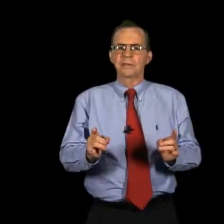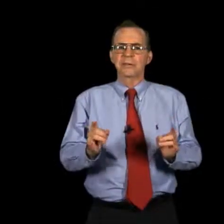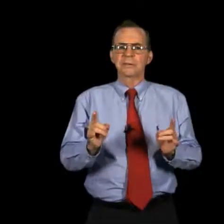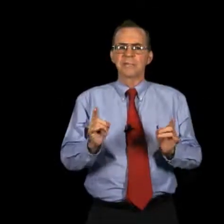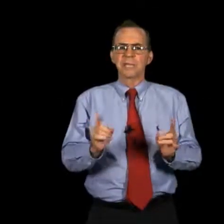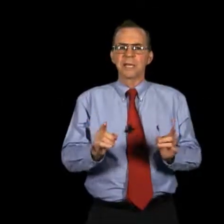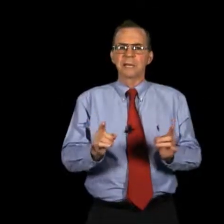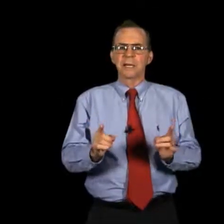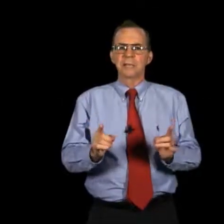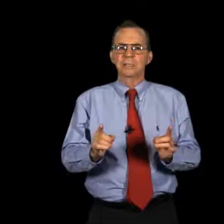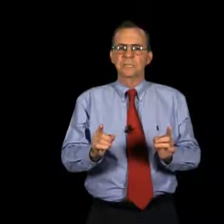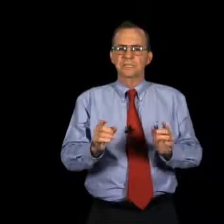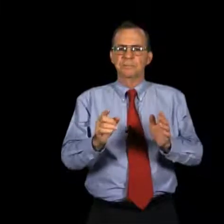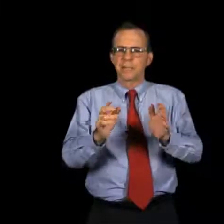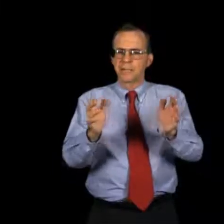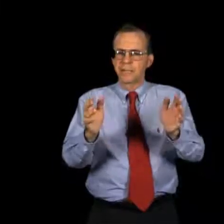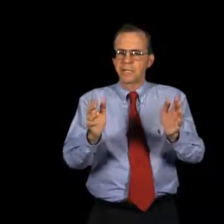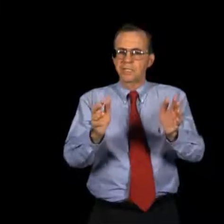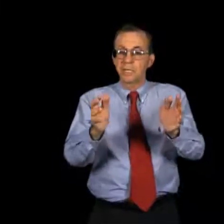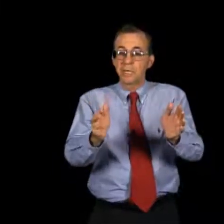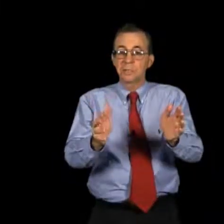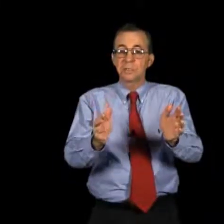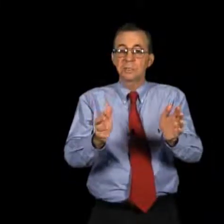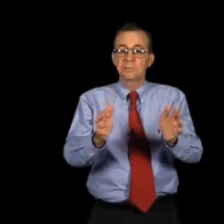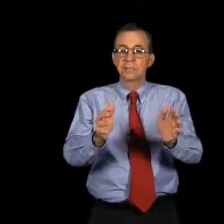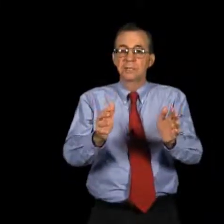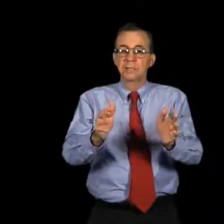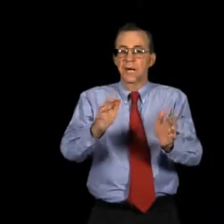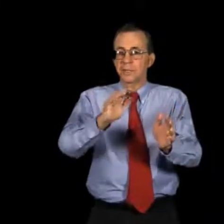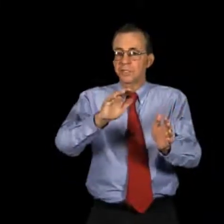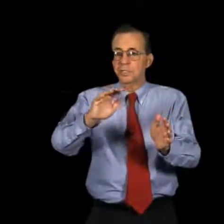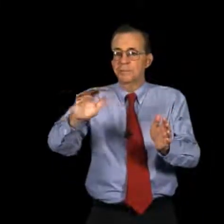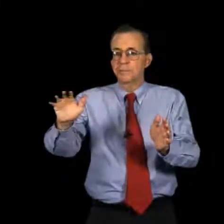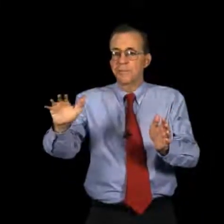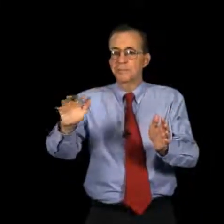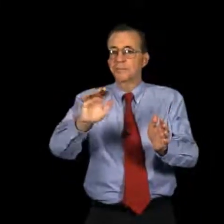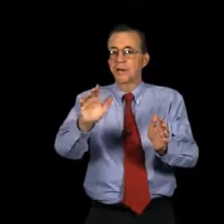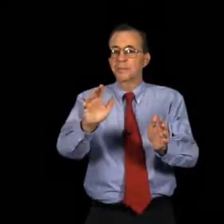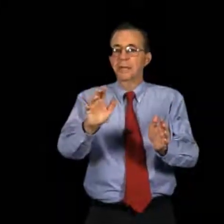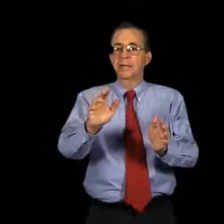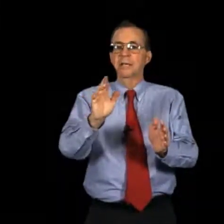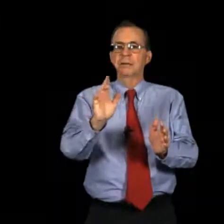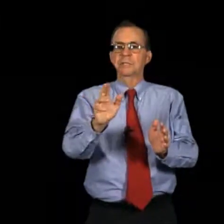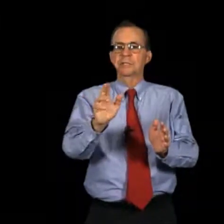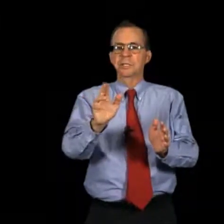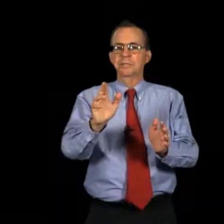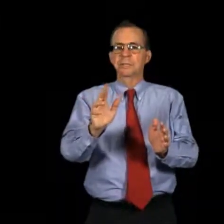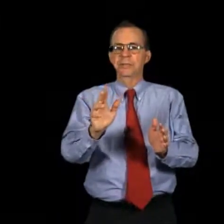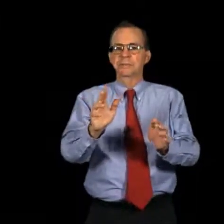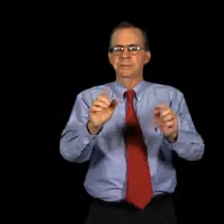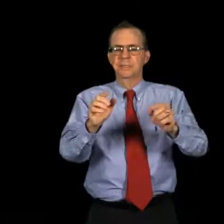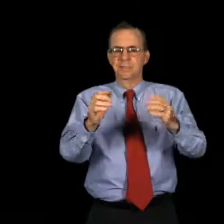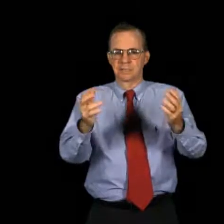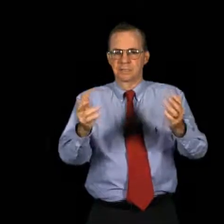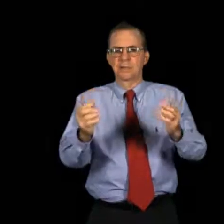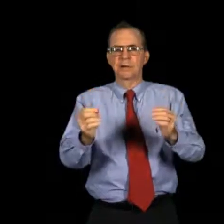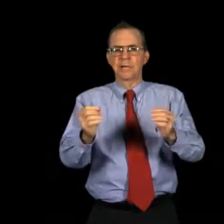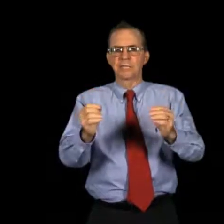at the same odds is pot odds equals how much is in the pot divided by how much you must bet. And in our